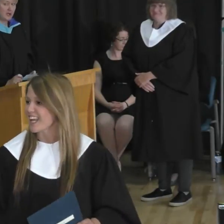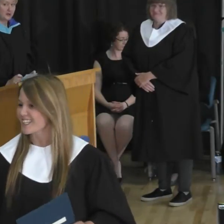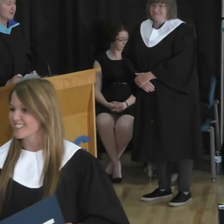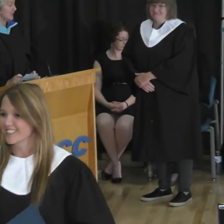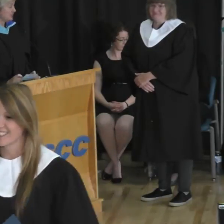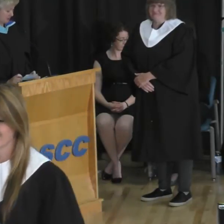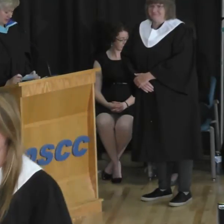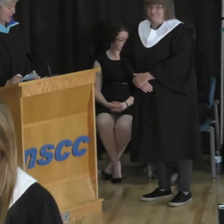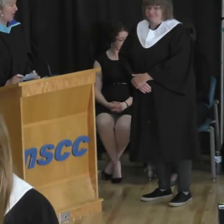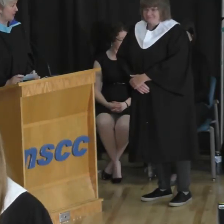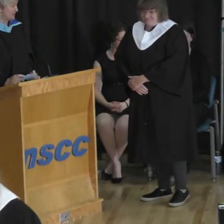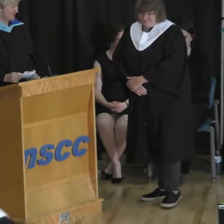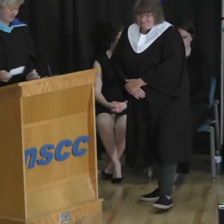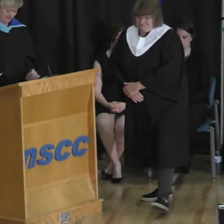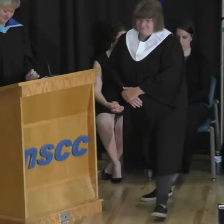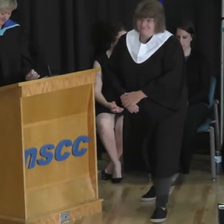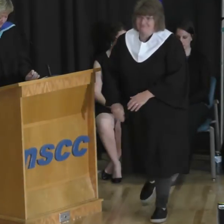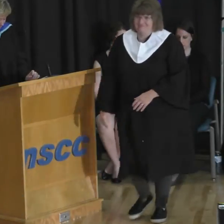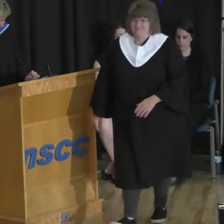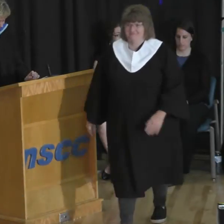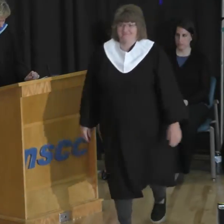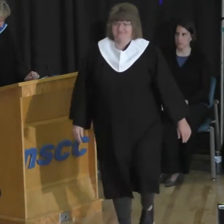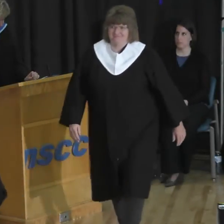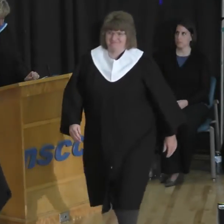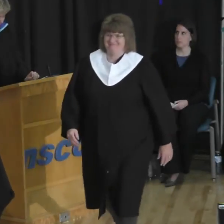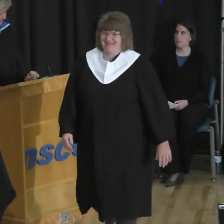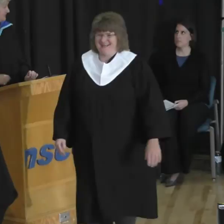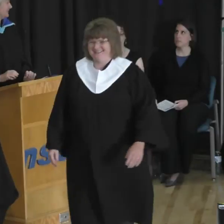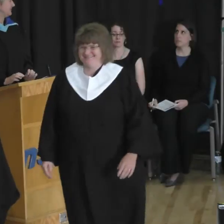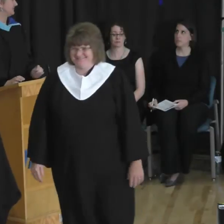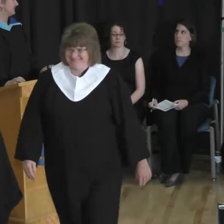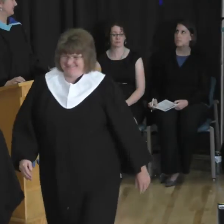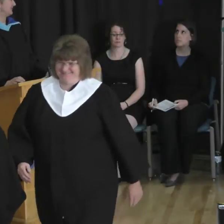Tanya Lockhart Lynch, Honors.